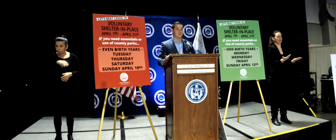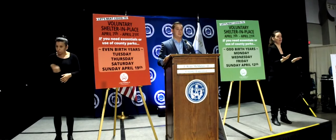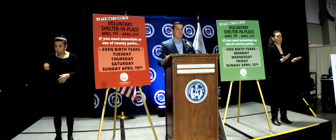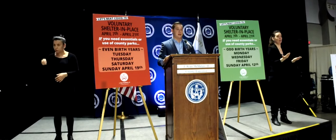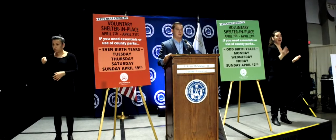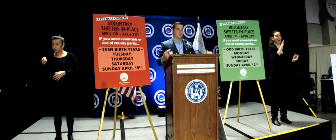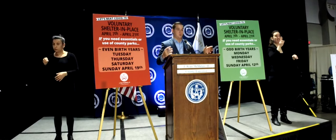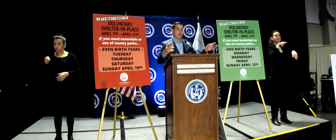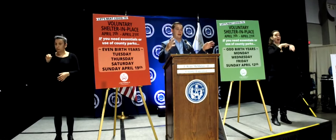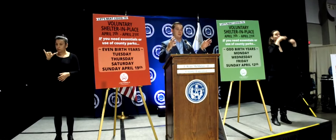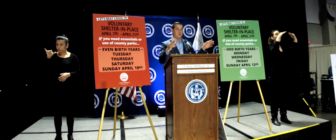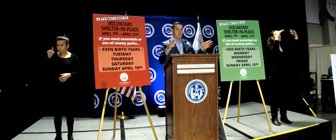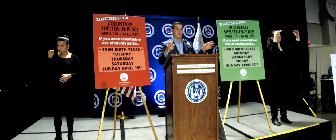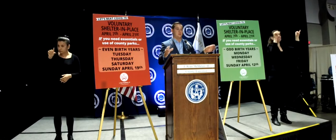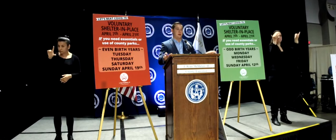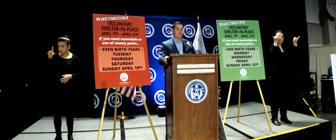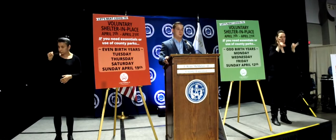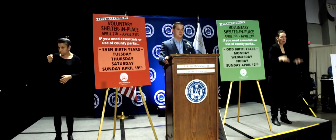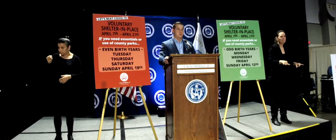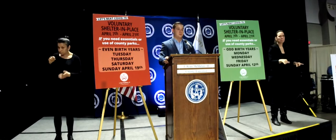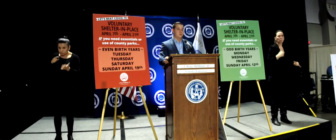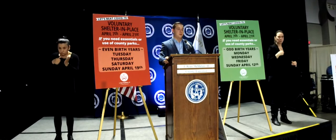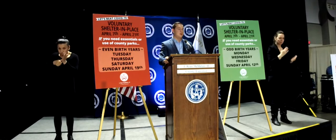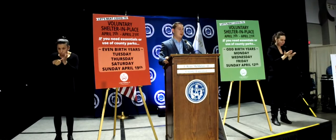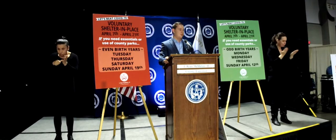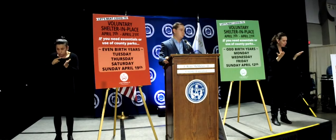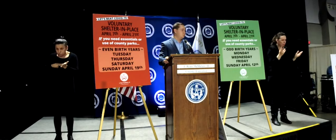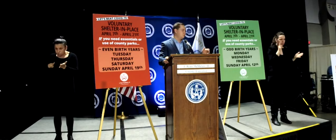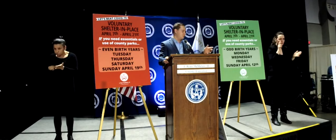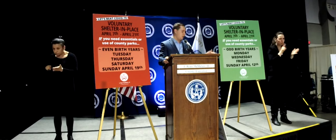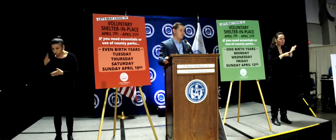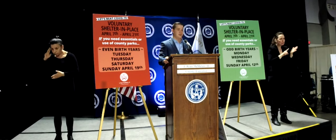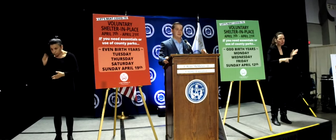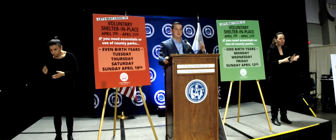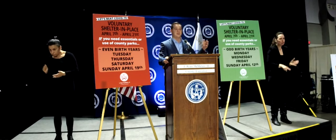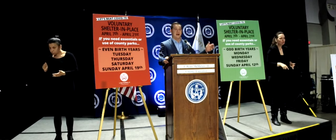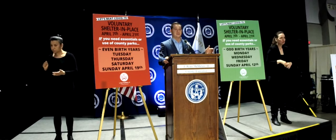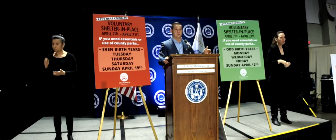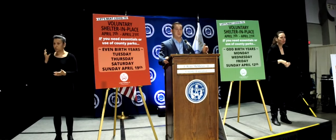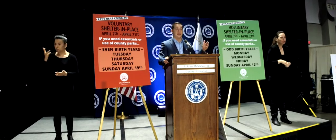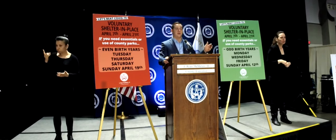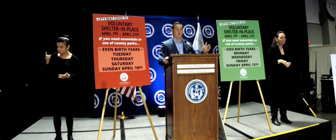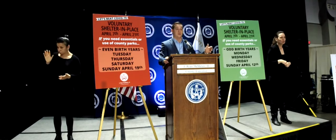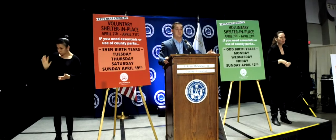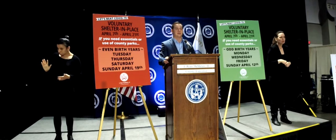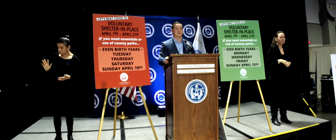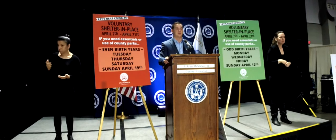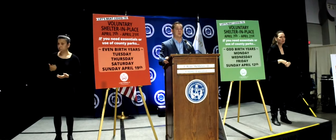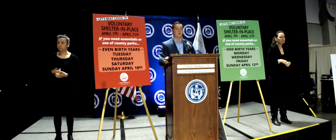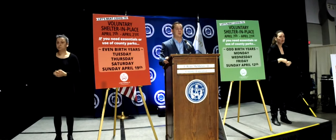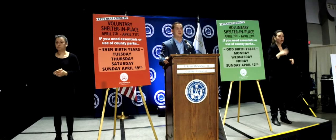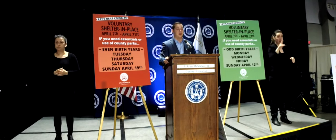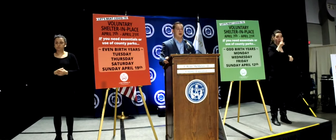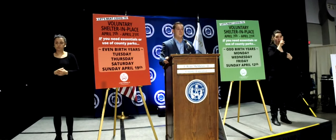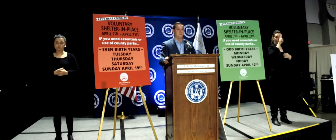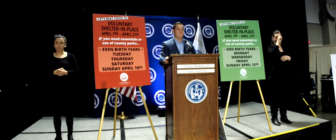social distancing data, so we rely on these other independent sources and upstates and other hospitals' algorithms that they